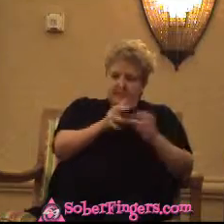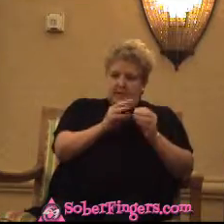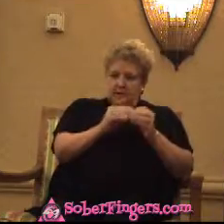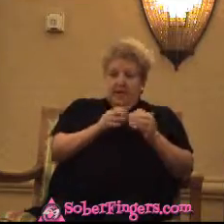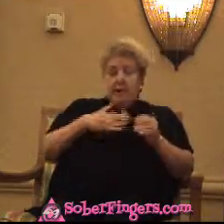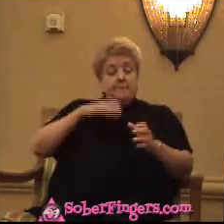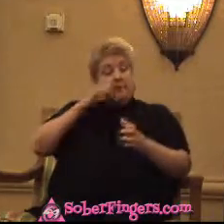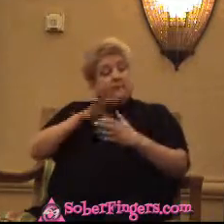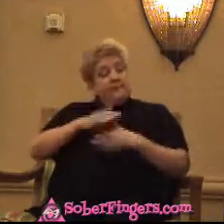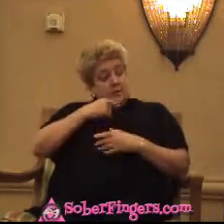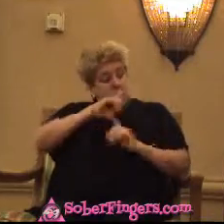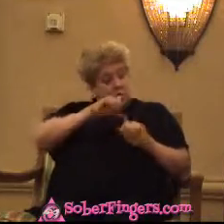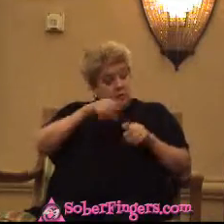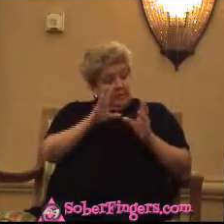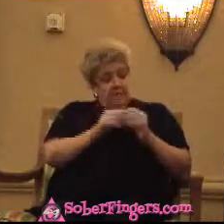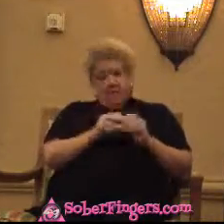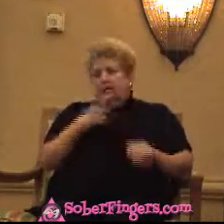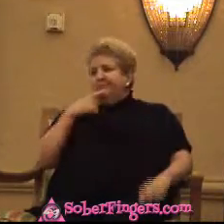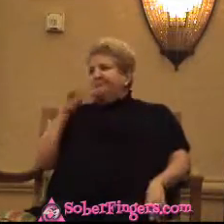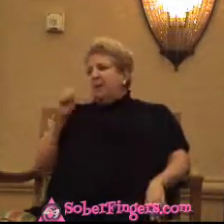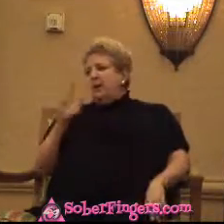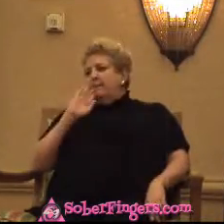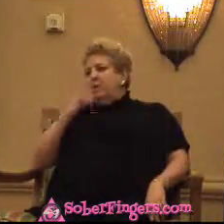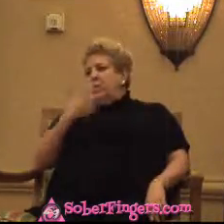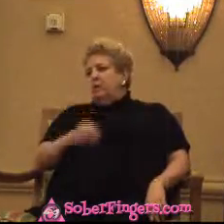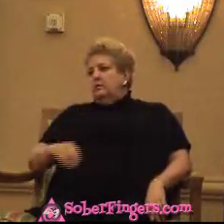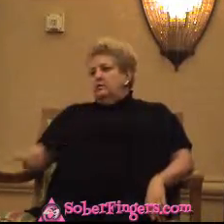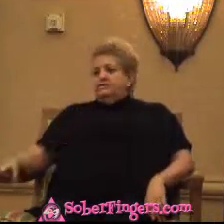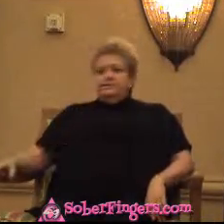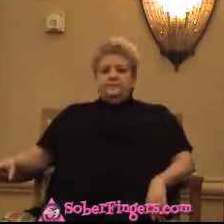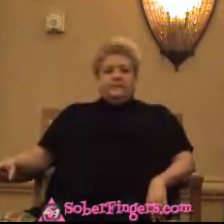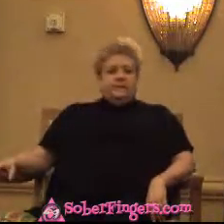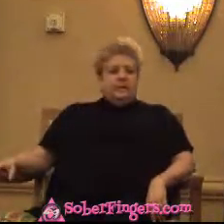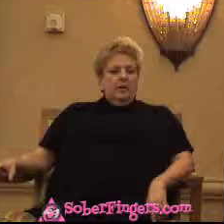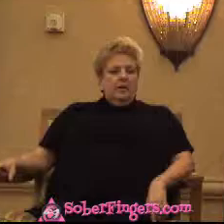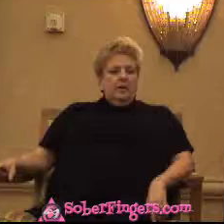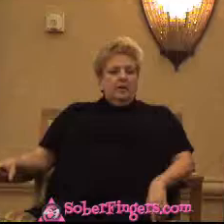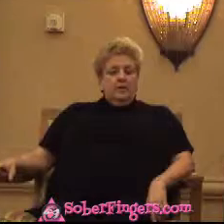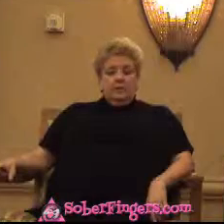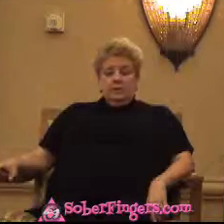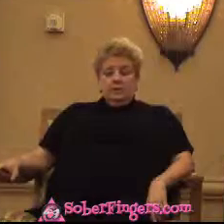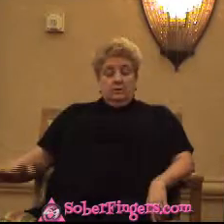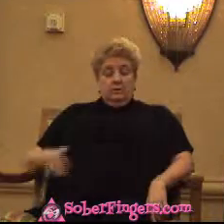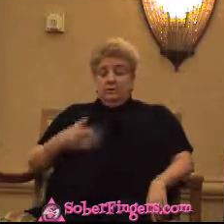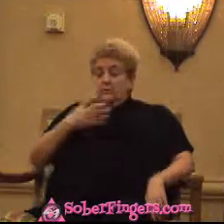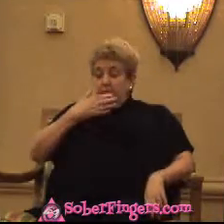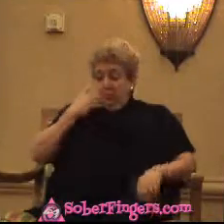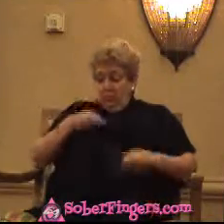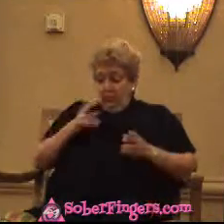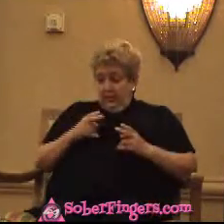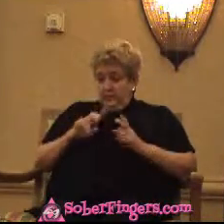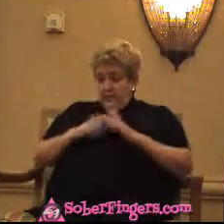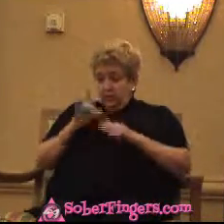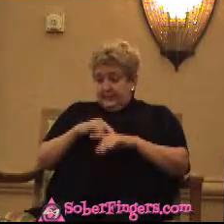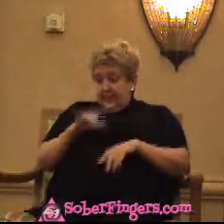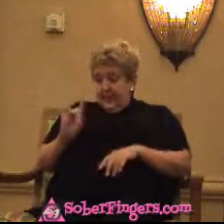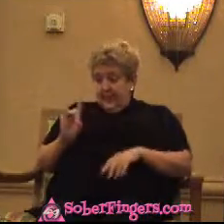"You go to the meeting?" And I said, "Yeah, I'm going to go." So pretty soon she goes, "It's 7:45, you better get going. It starts at 8. Okay. Yeah, I'm going